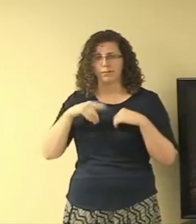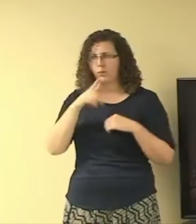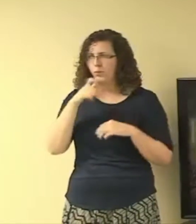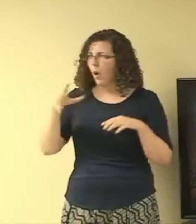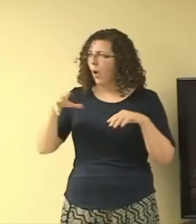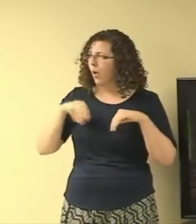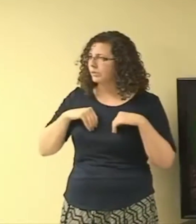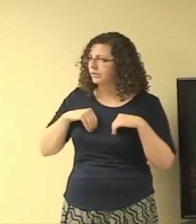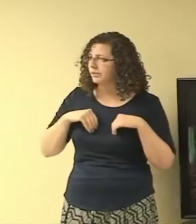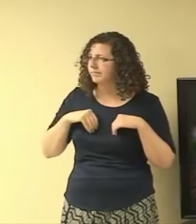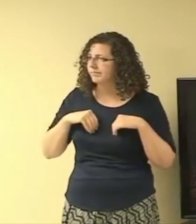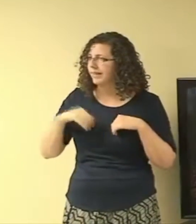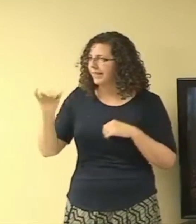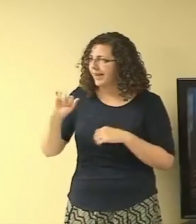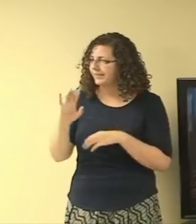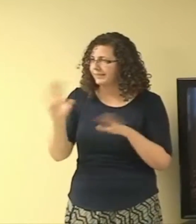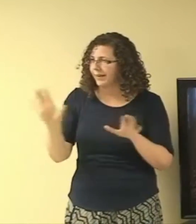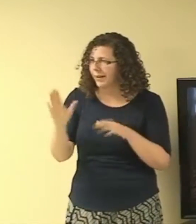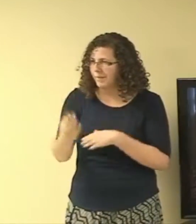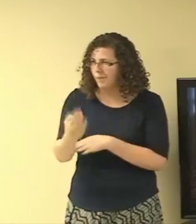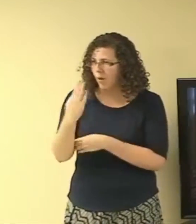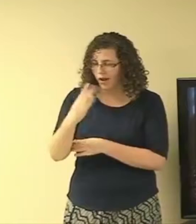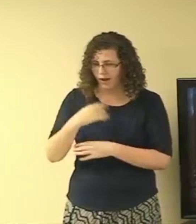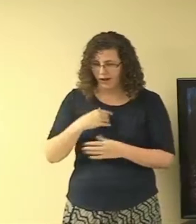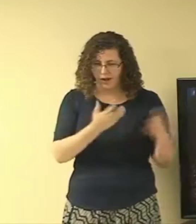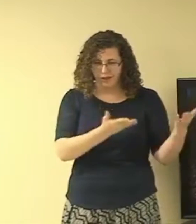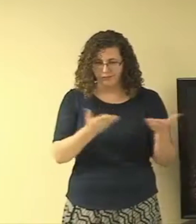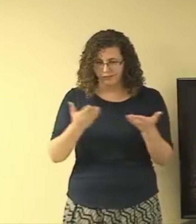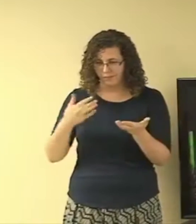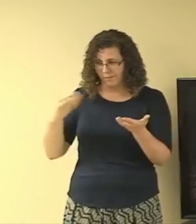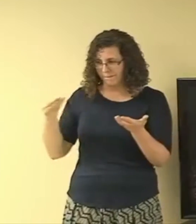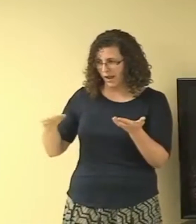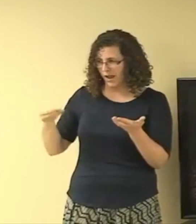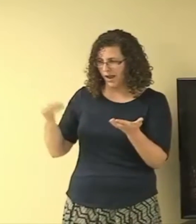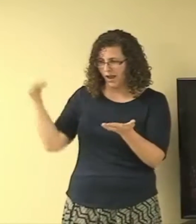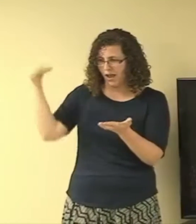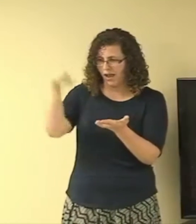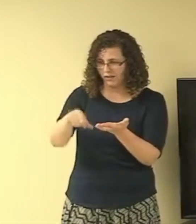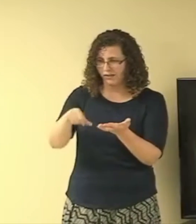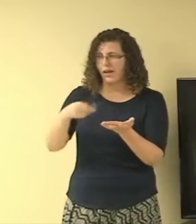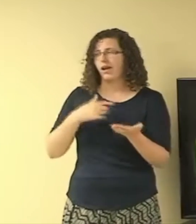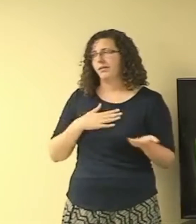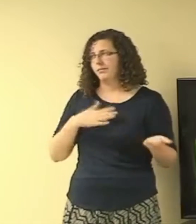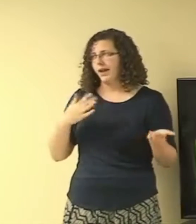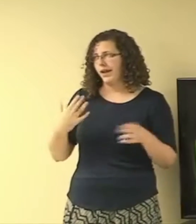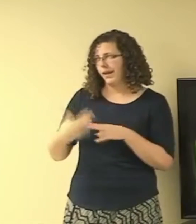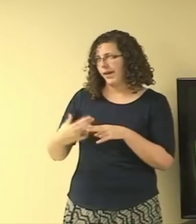I hit the plate with that baby, that's my AA group. My name is Dave and I like stuff.